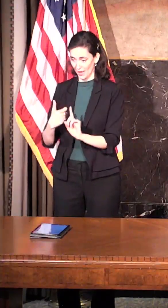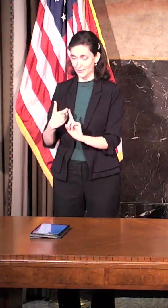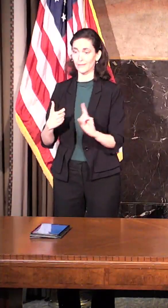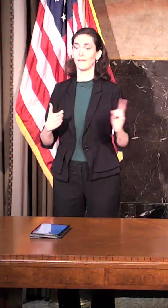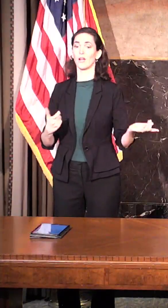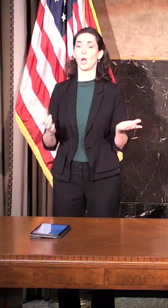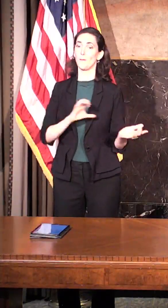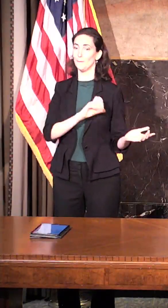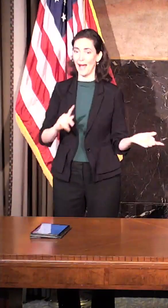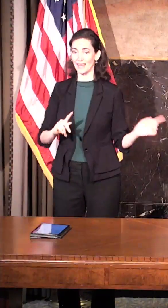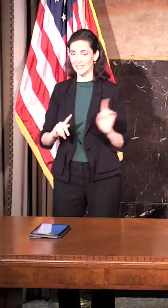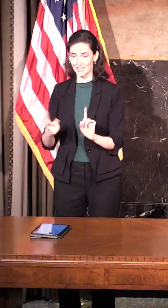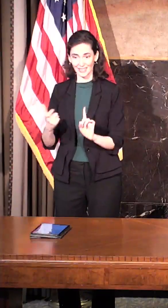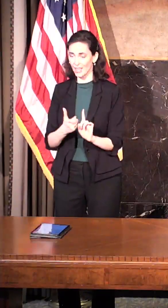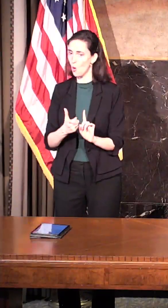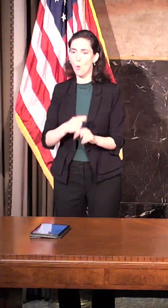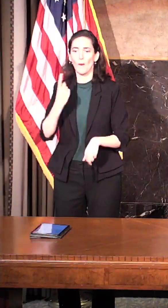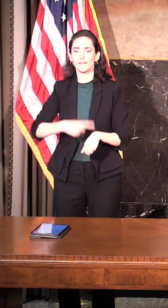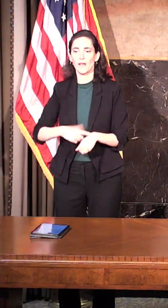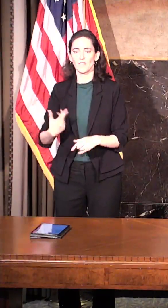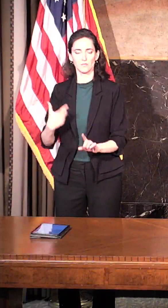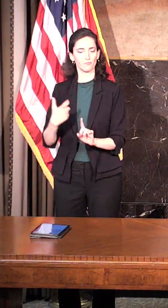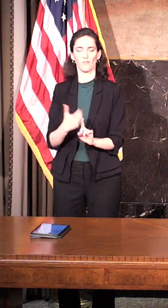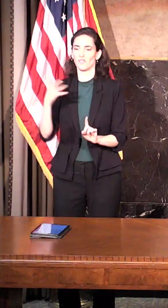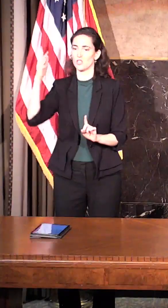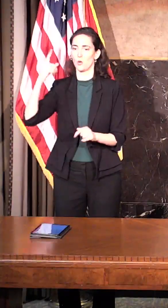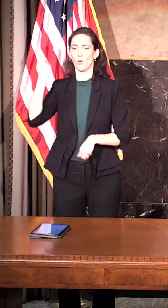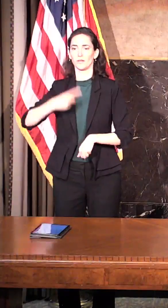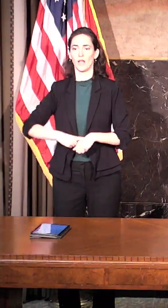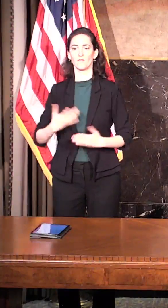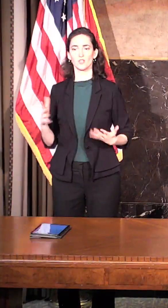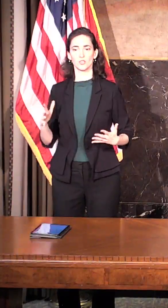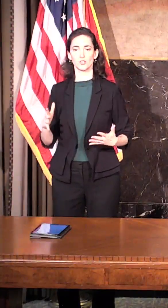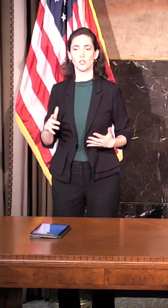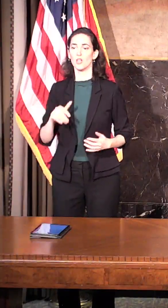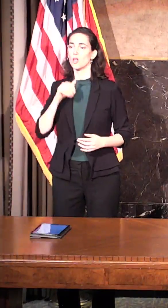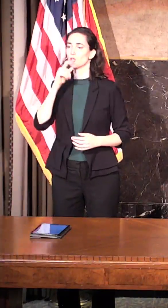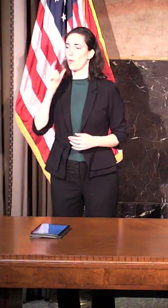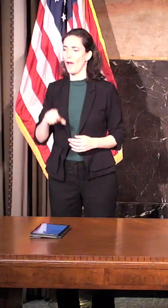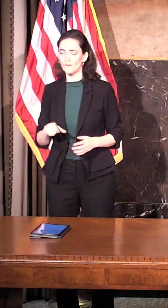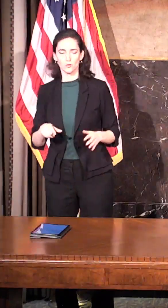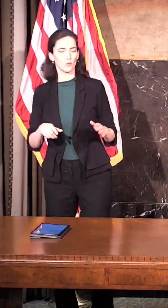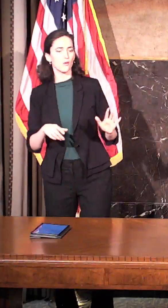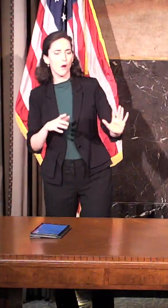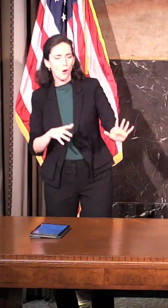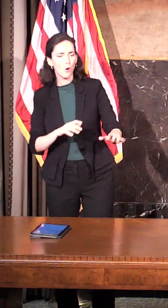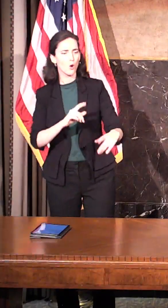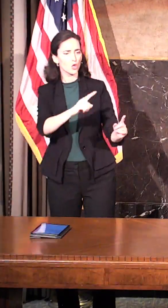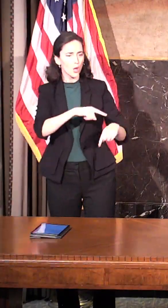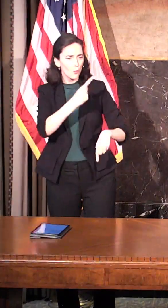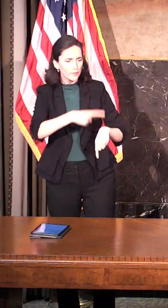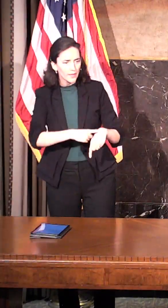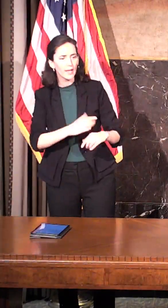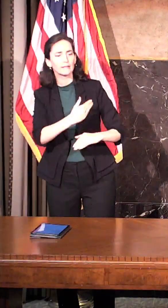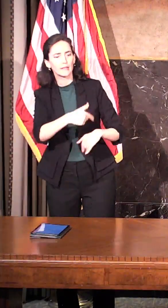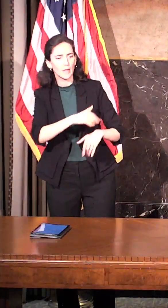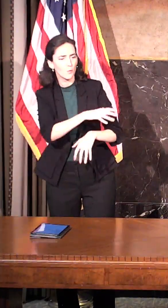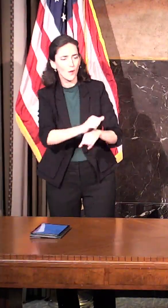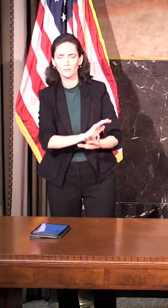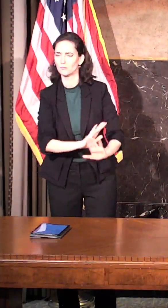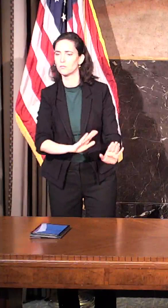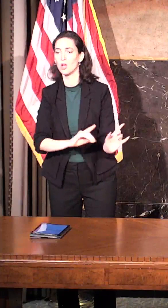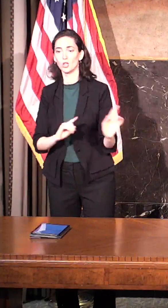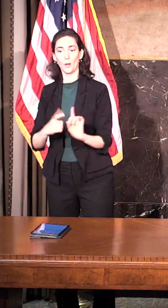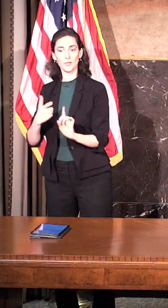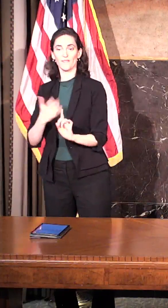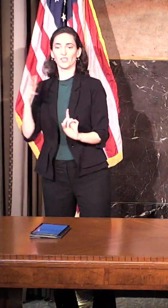done, one shot and you're done. Don't have to come back, don't have to coordinate, one shot and you're done, which is something that